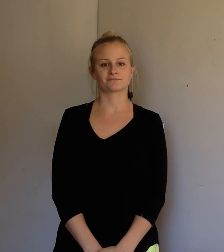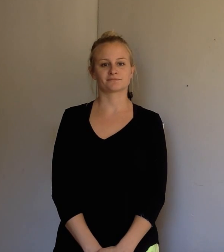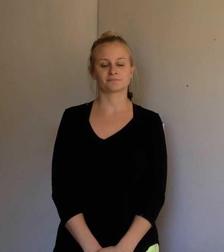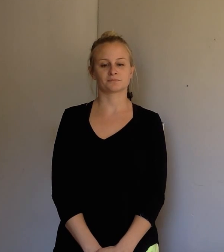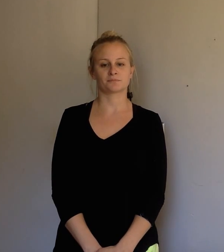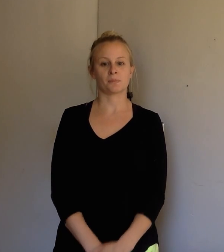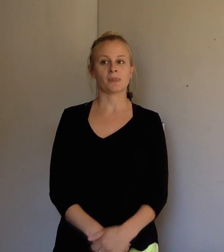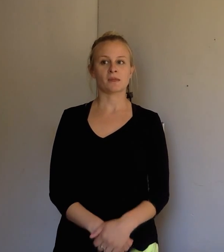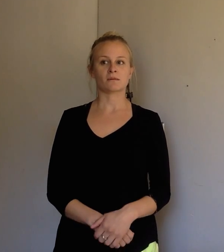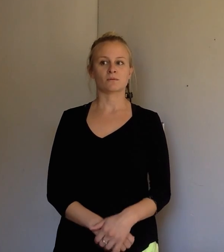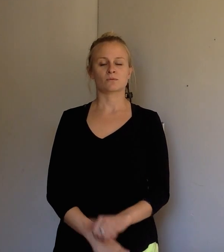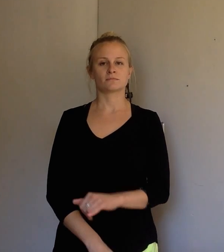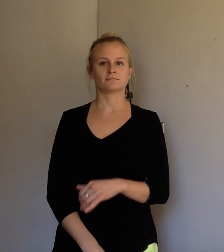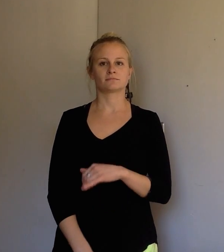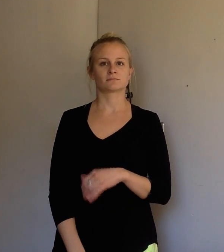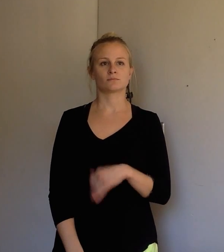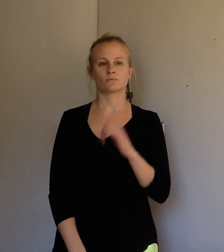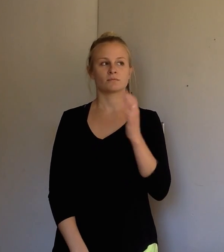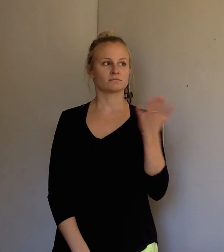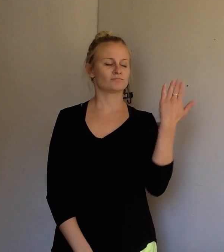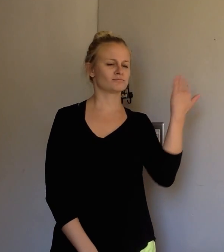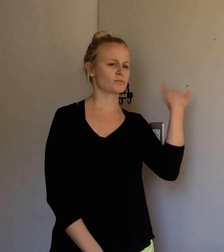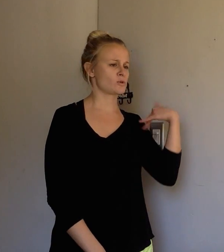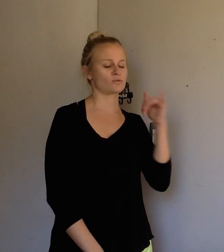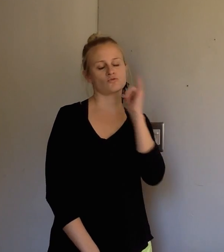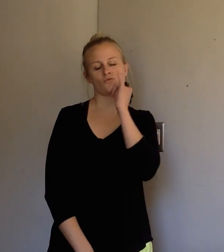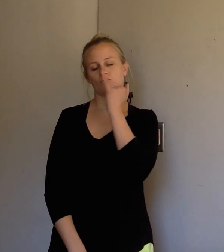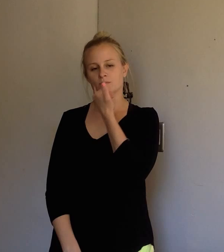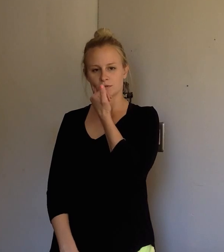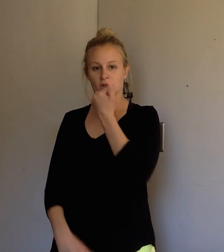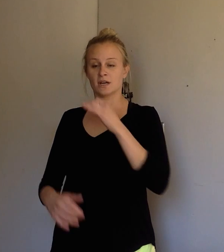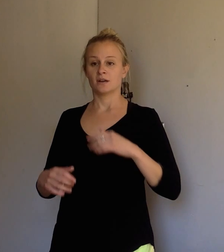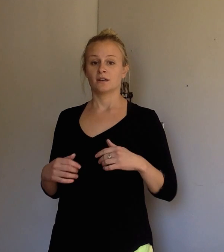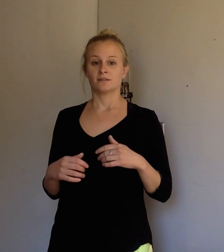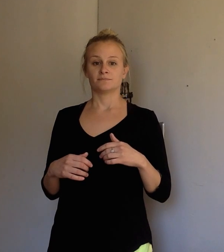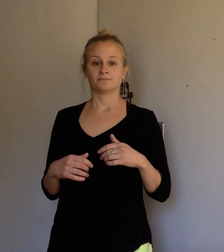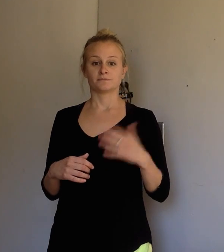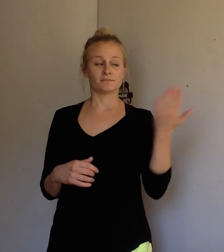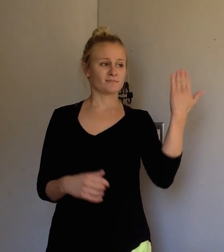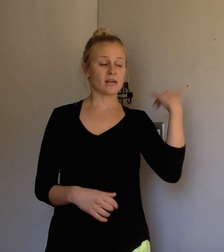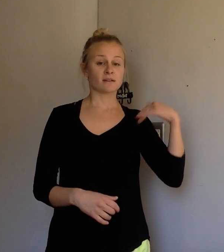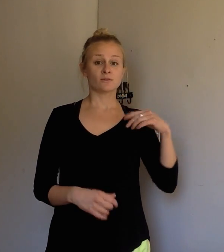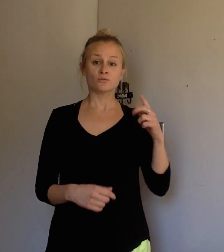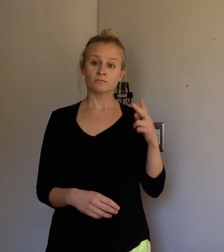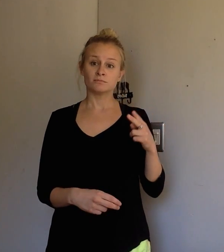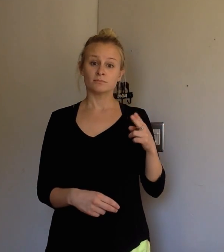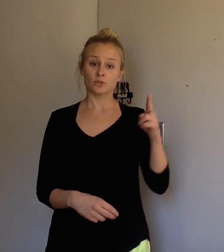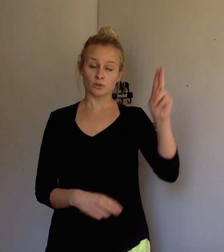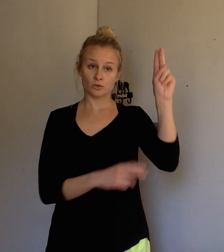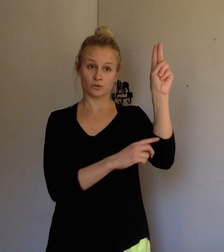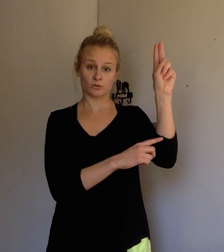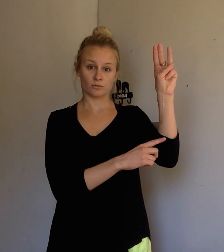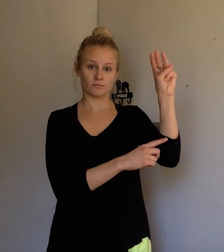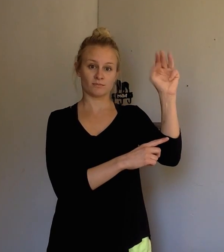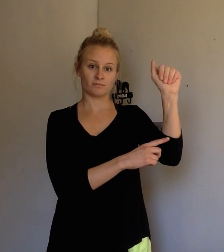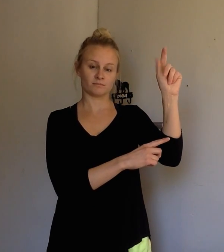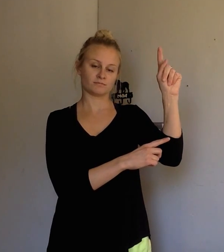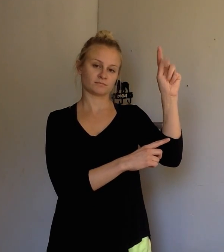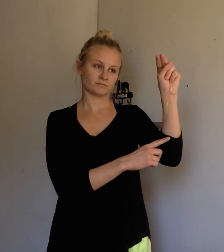it's not at all unusual, for example, to hear people say humans are the only animals that laugh. Nietzsche thought humans are the only animals that laugh. In fact, you find laughter